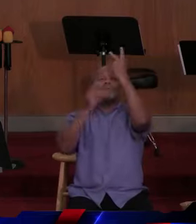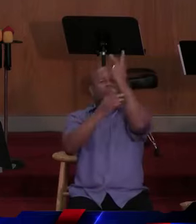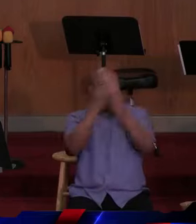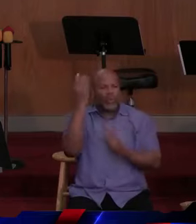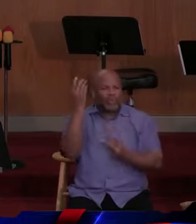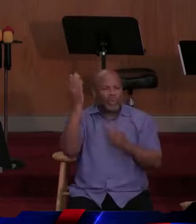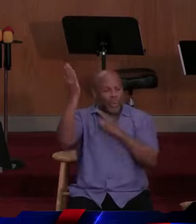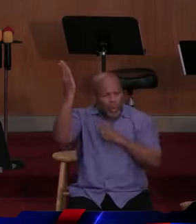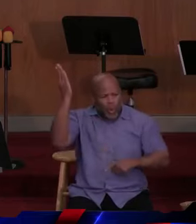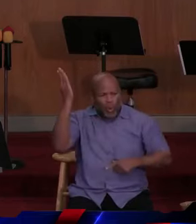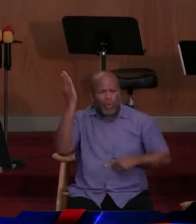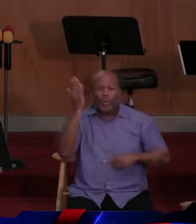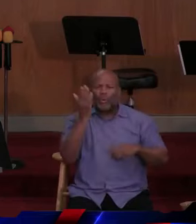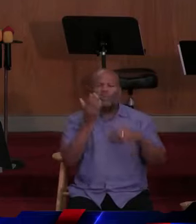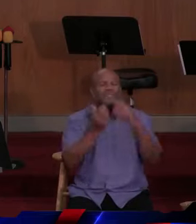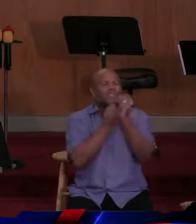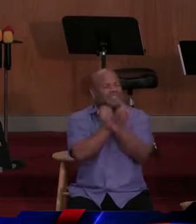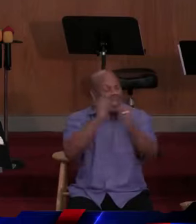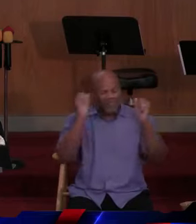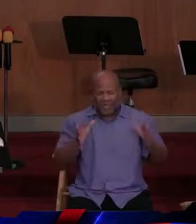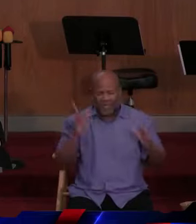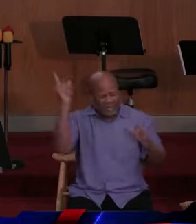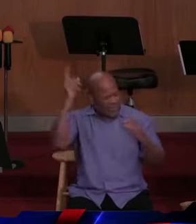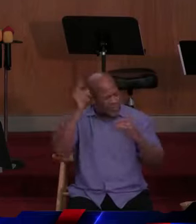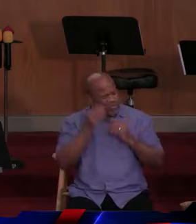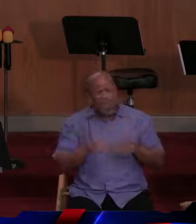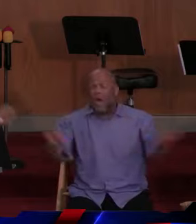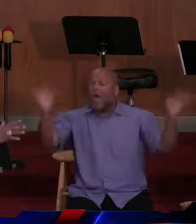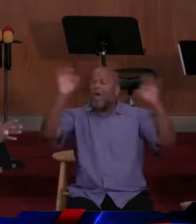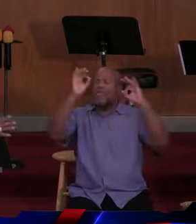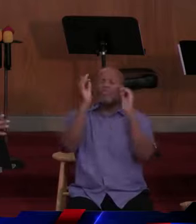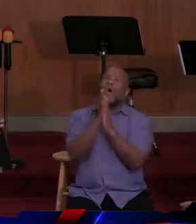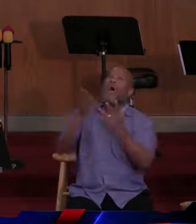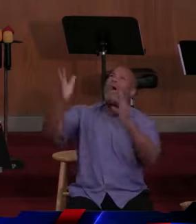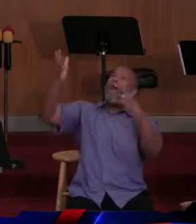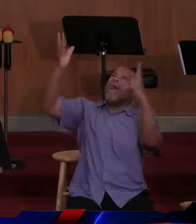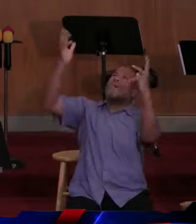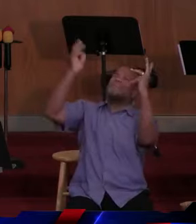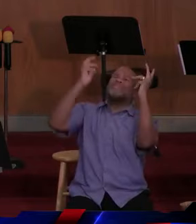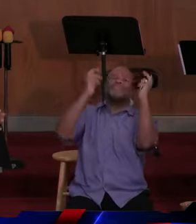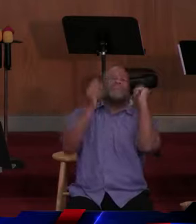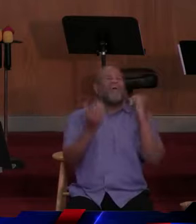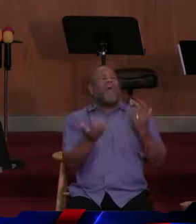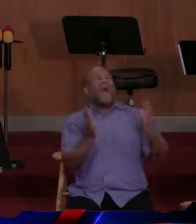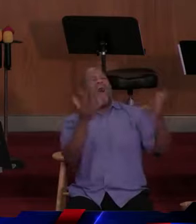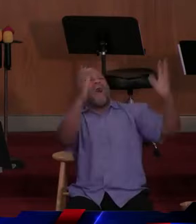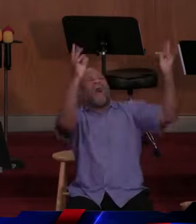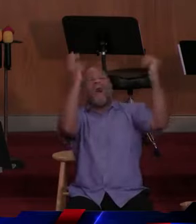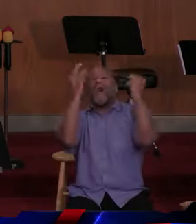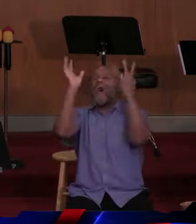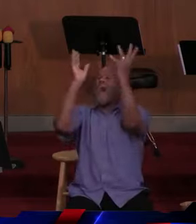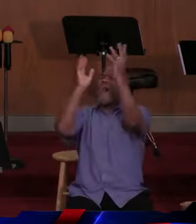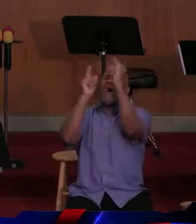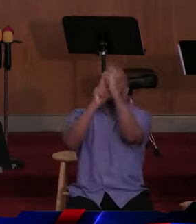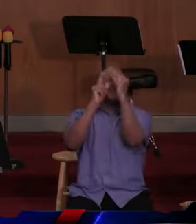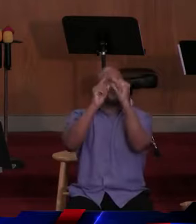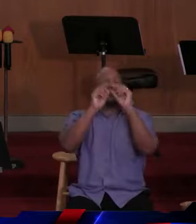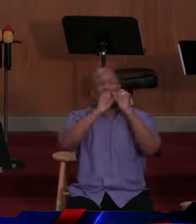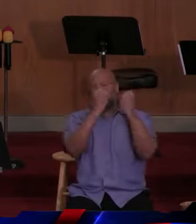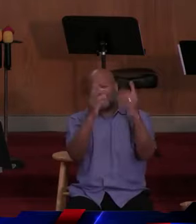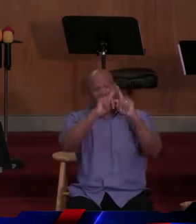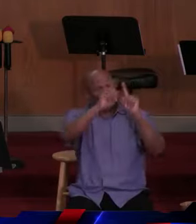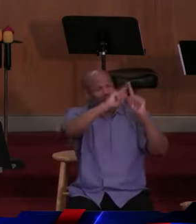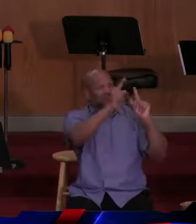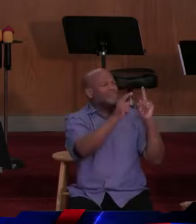Lord and Savior, who is worthy of praise and adoration. Now, I had to qualify that.